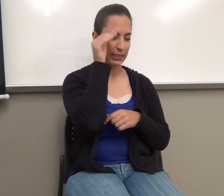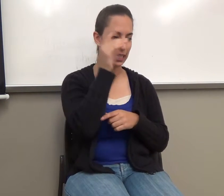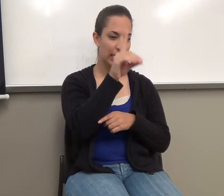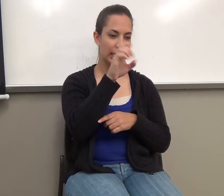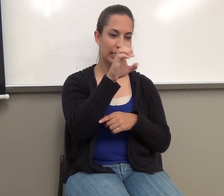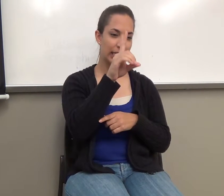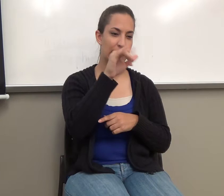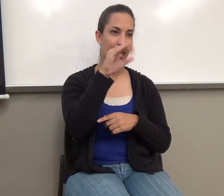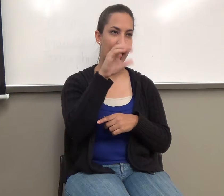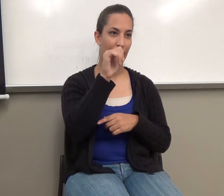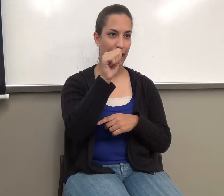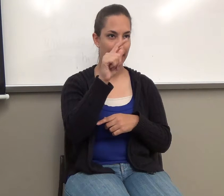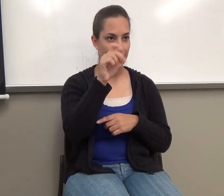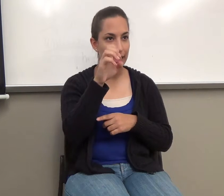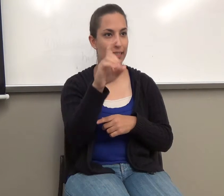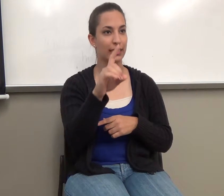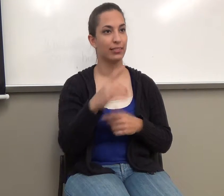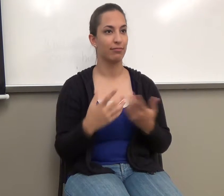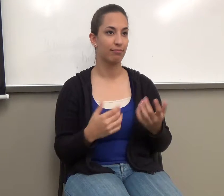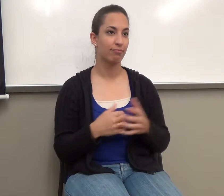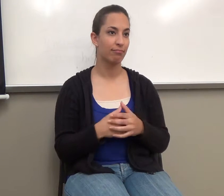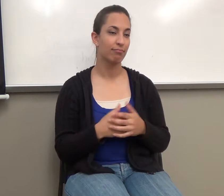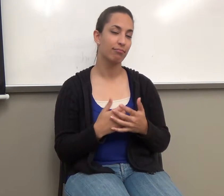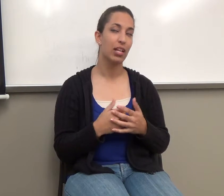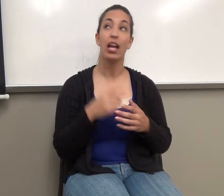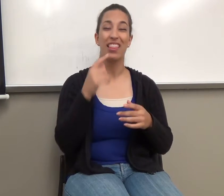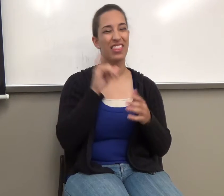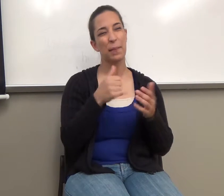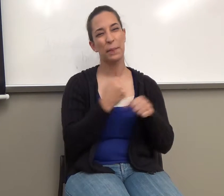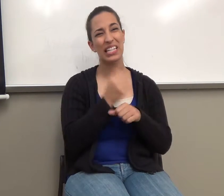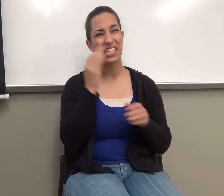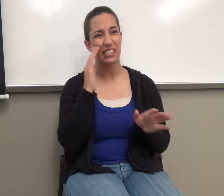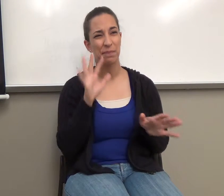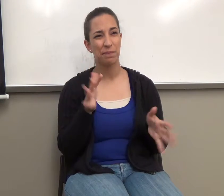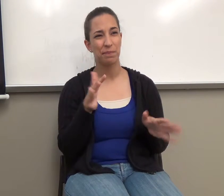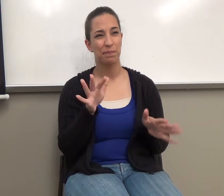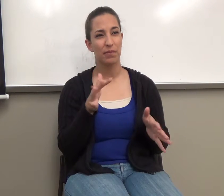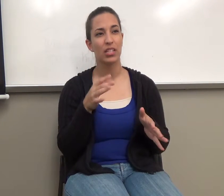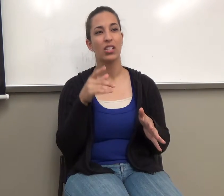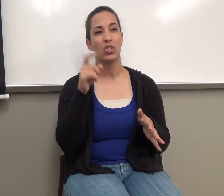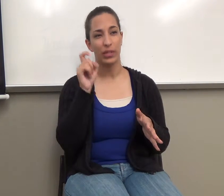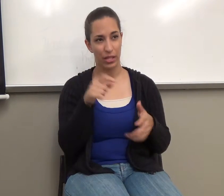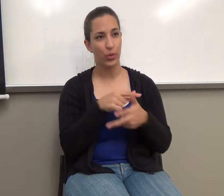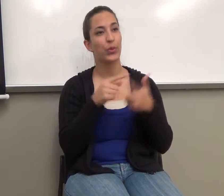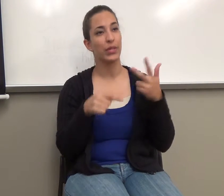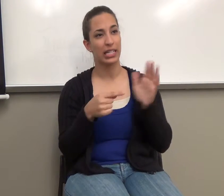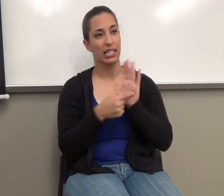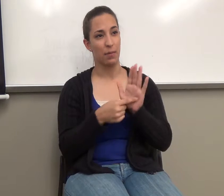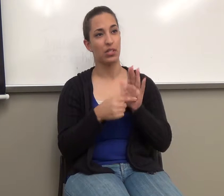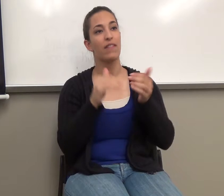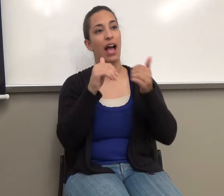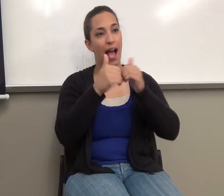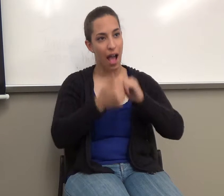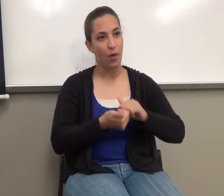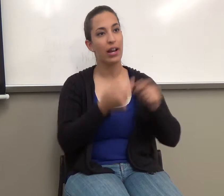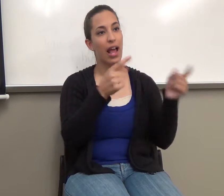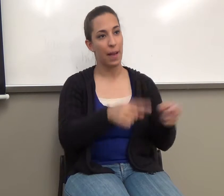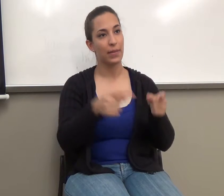Does that make sense on this one? You would need 3 examples of how this happened. And